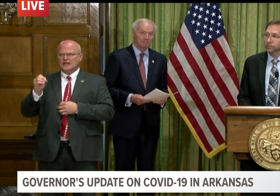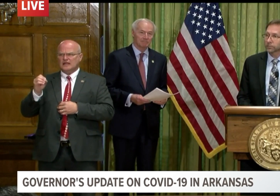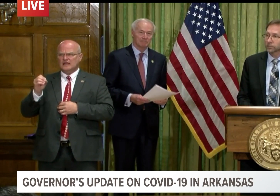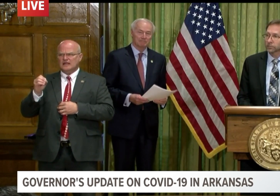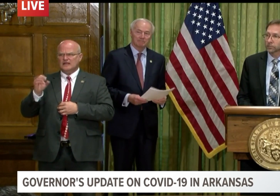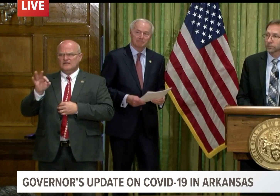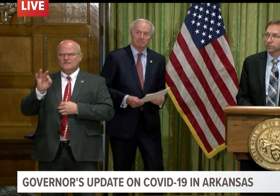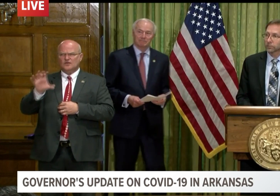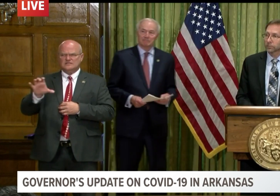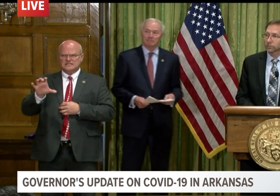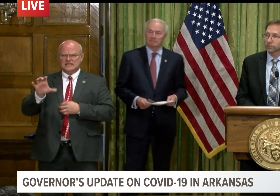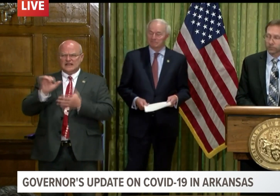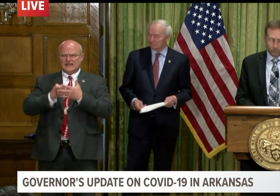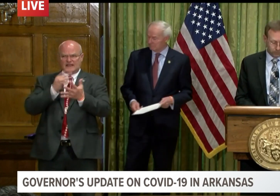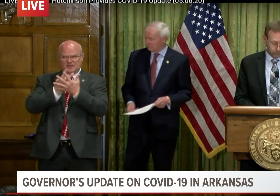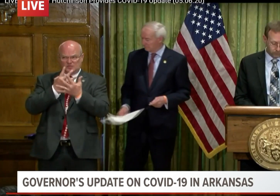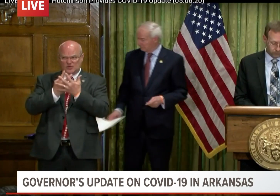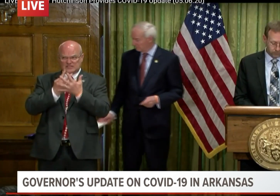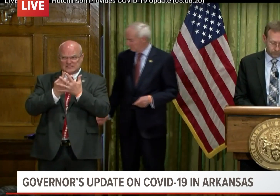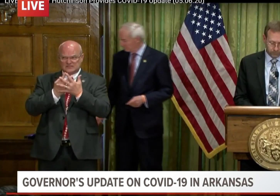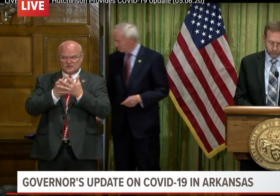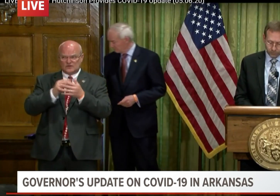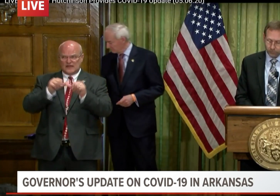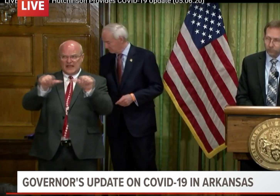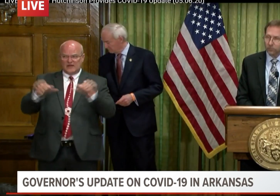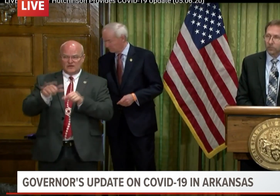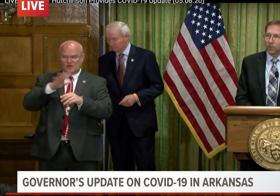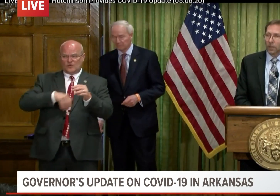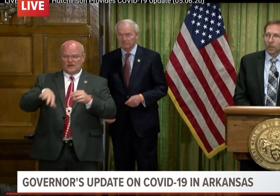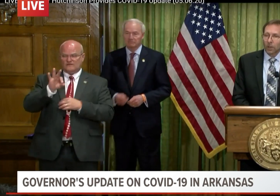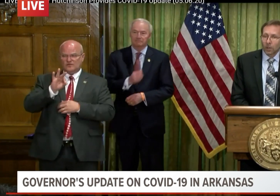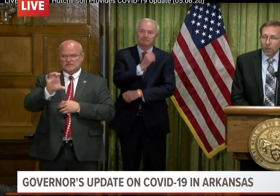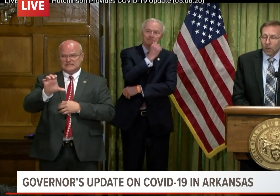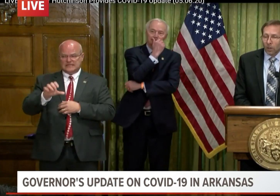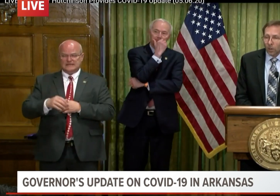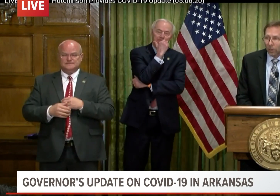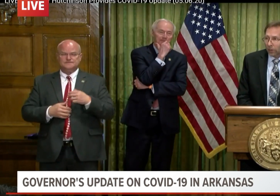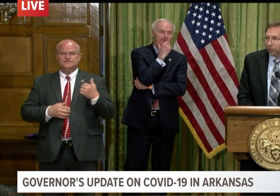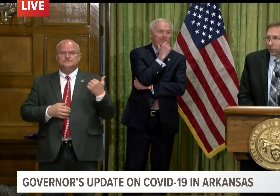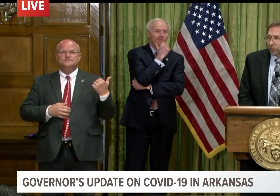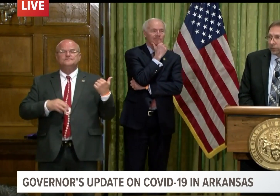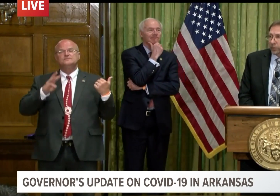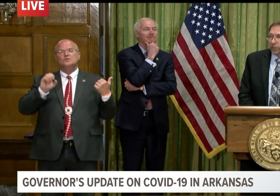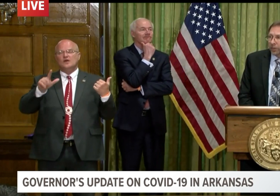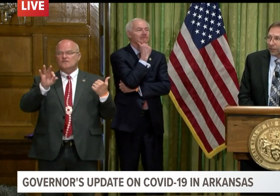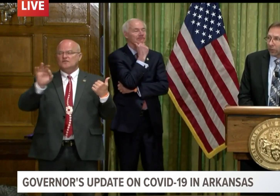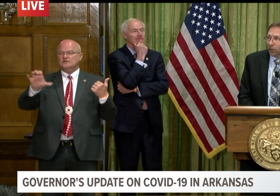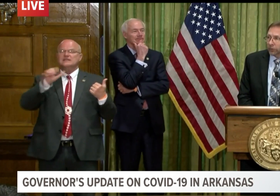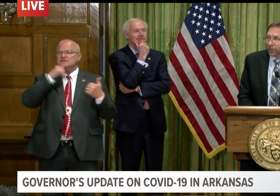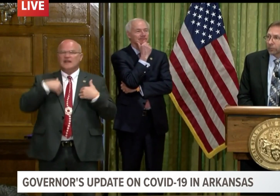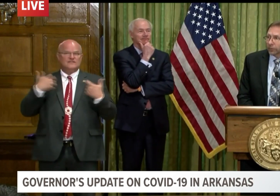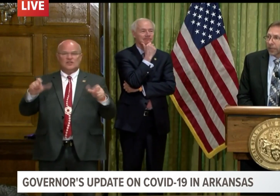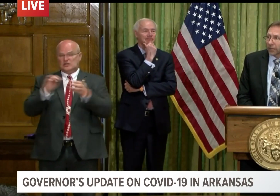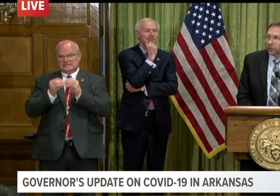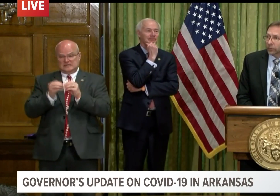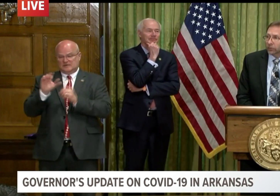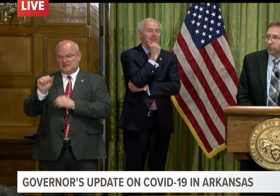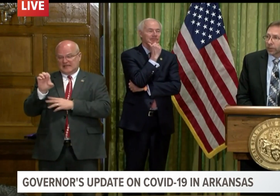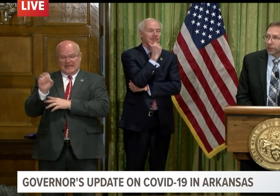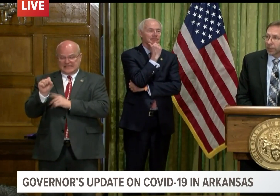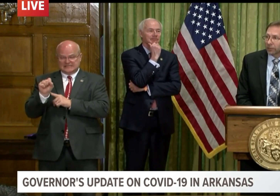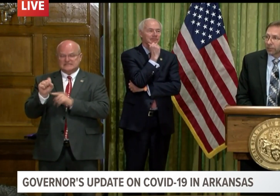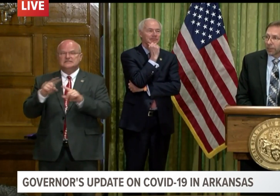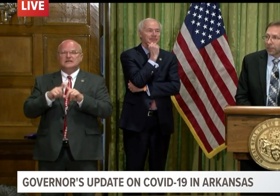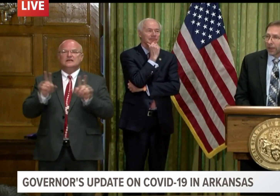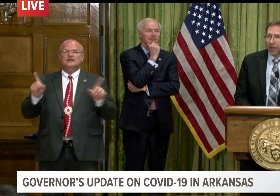then in Forest City, is that just the prison, or is it like the area surrounding the prison? Well, Forest City, we don't have a large number of